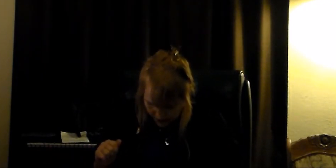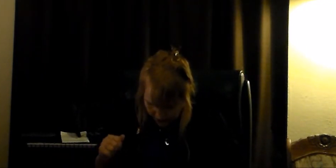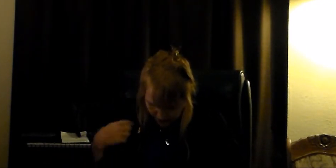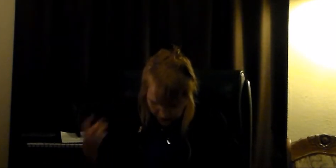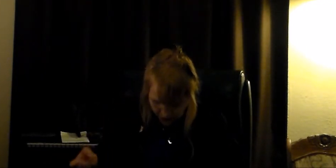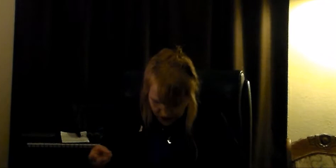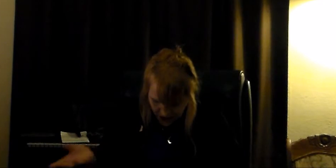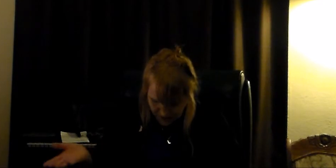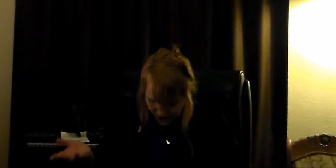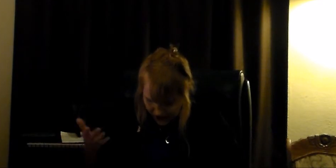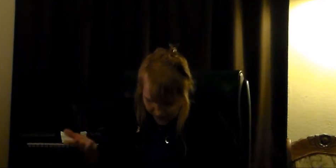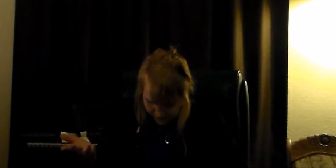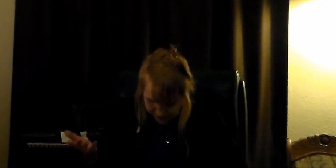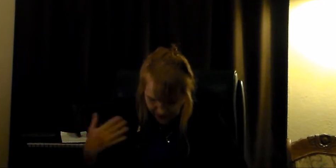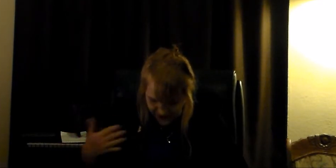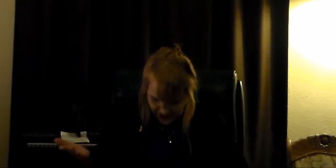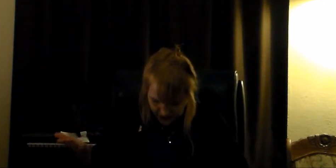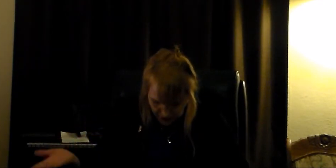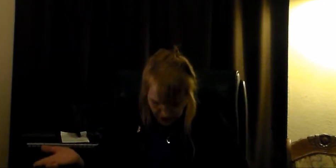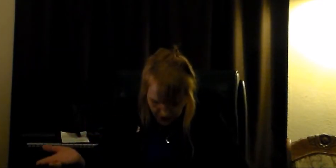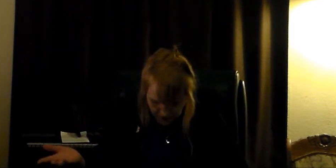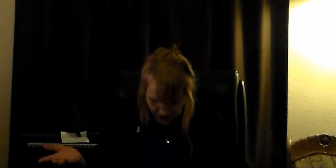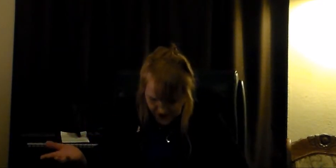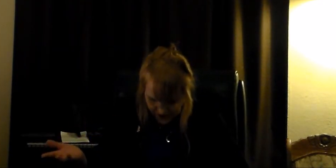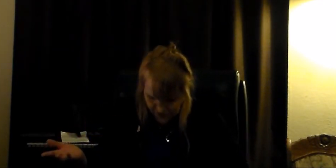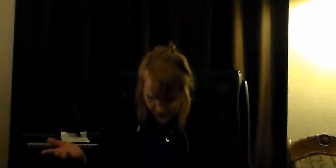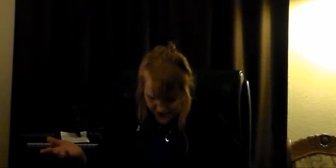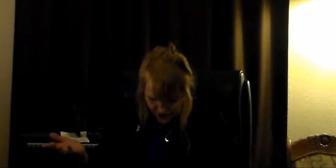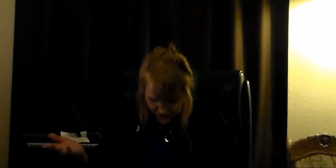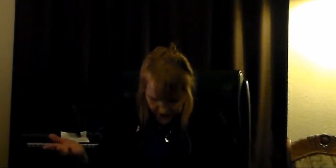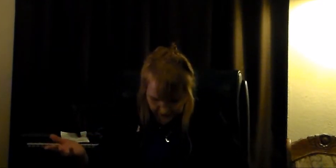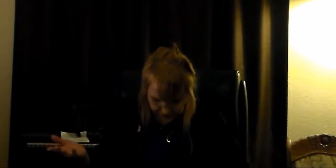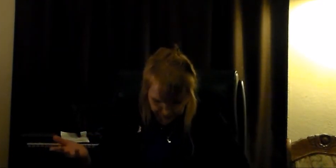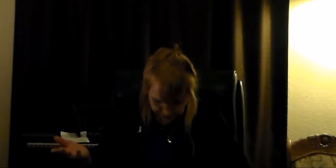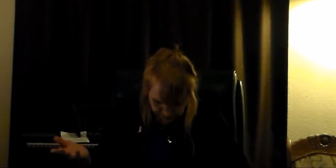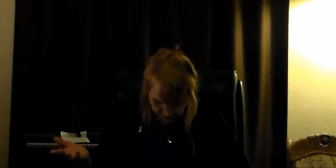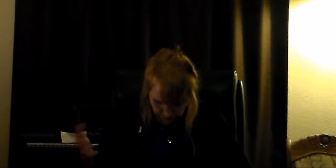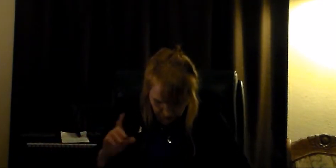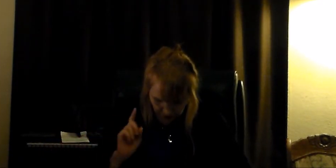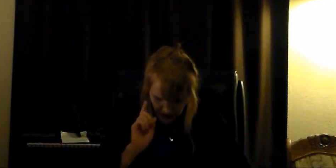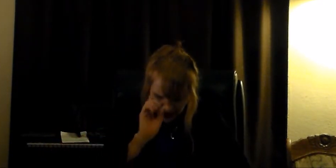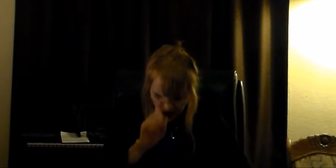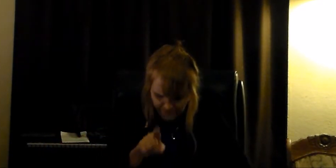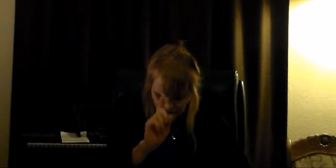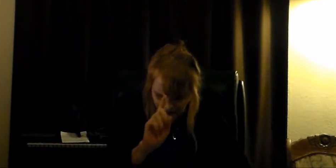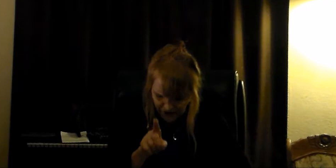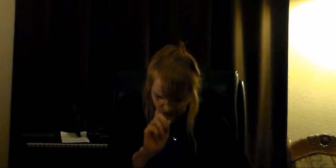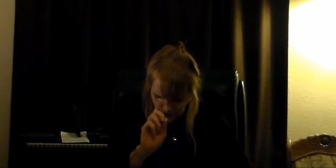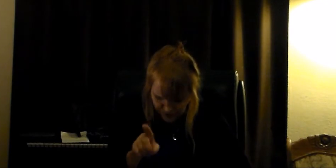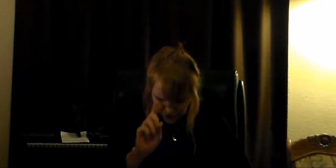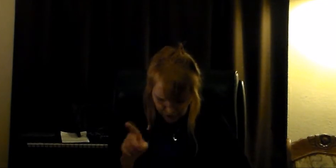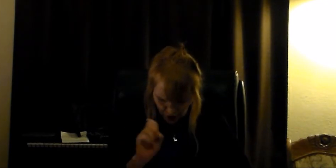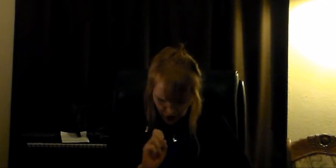And number three is how to make our state and community a better, safe place to live. I've emailed Governor Bruce